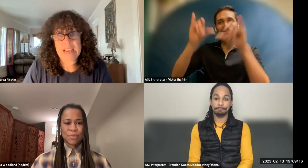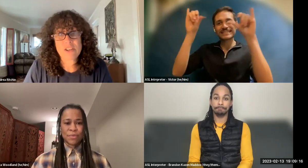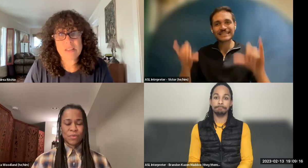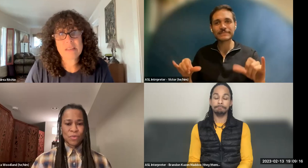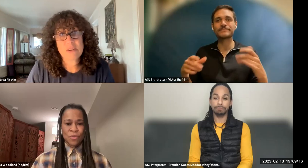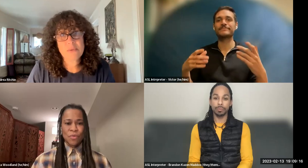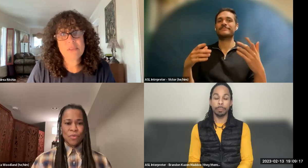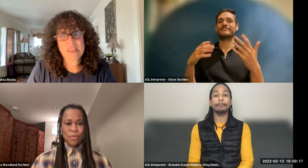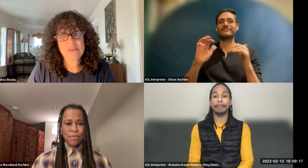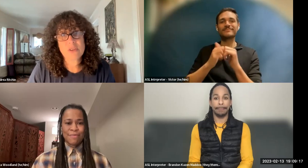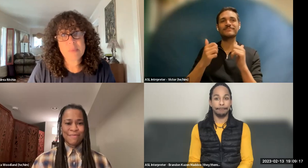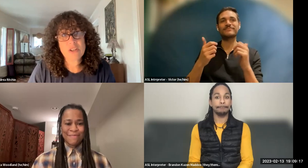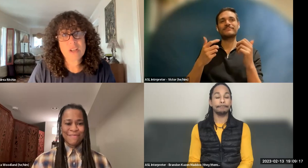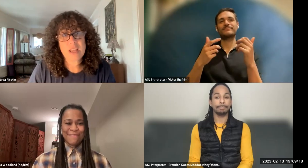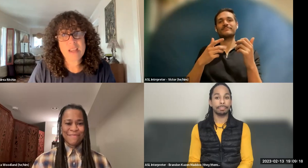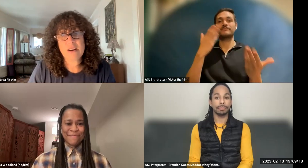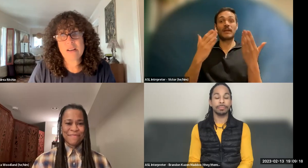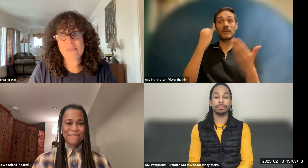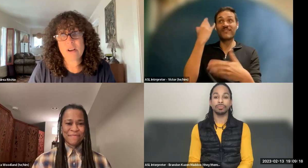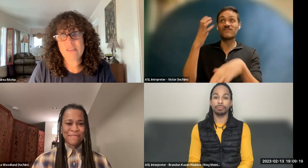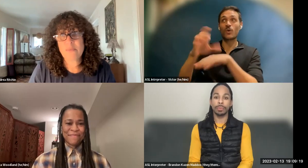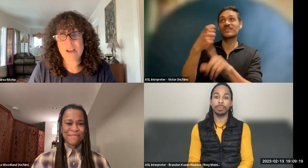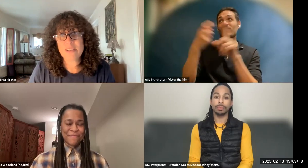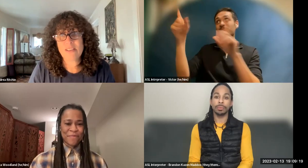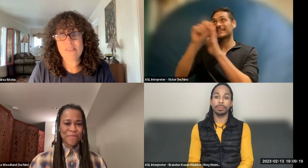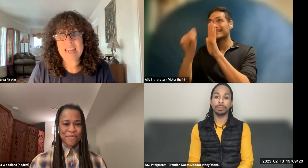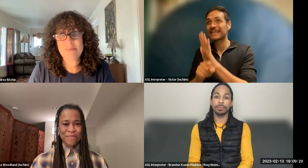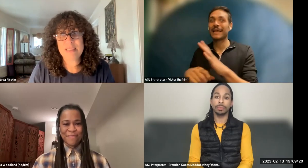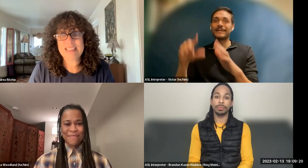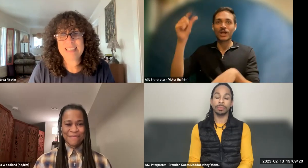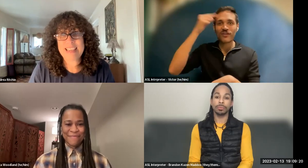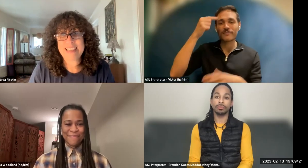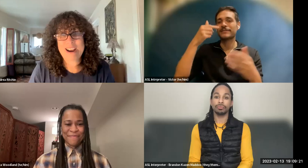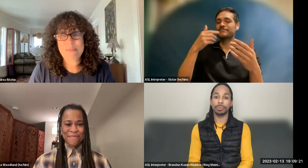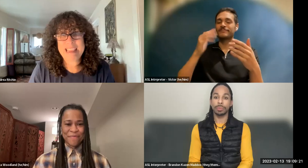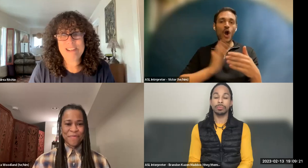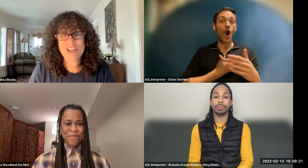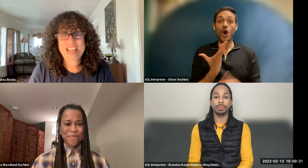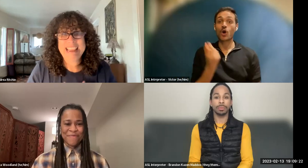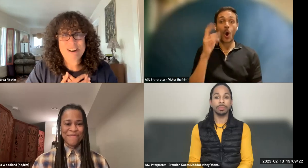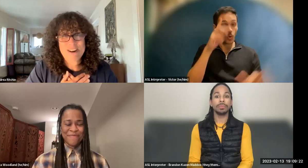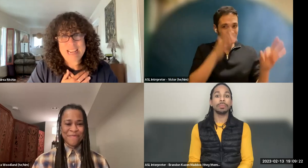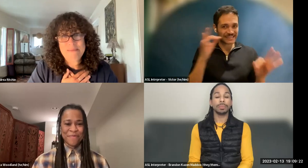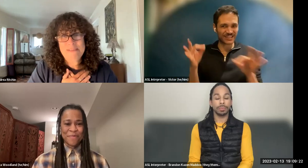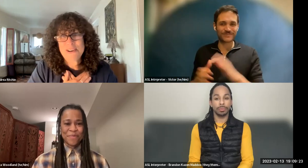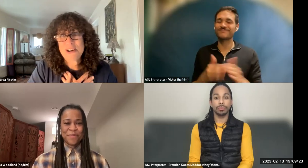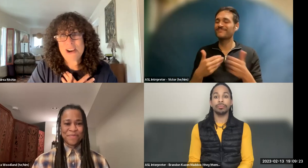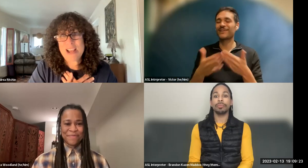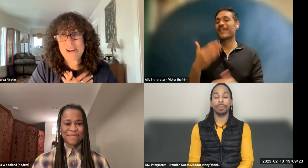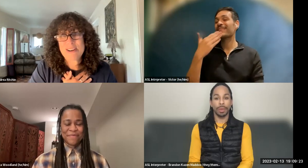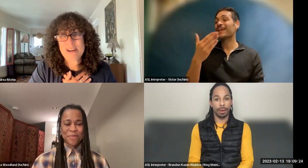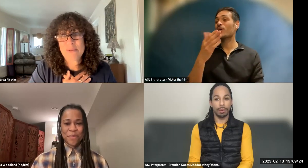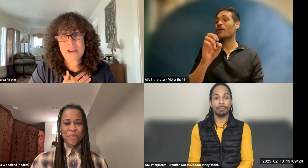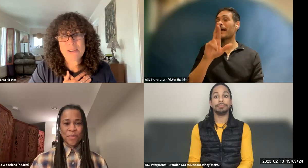by our own actions. So thank you so much, Erica, for all you've brought to all of that. And please thank Kara Page in our name